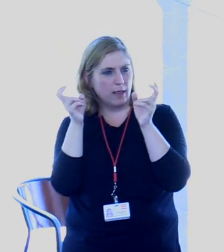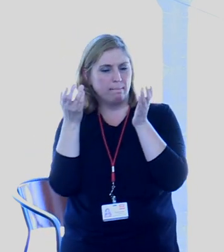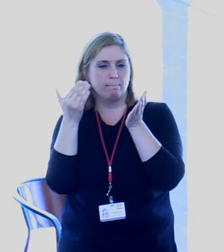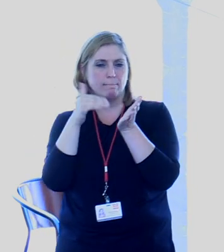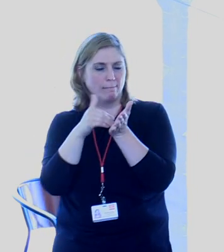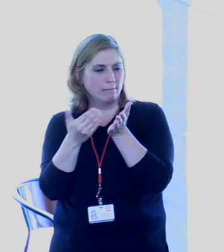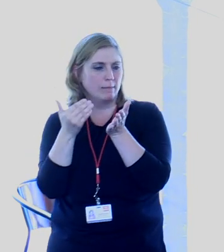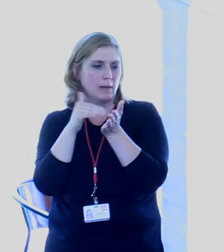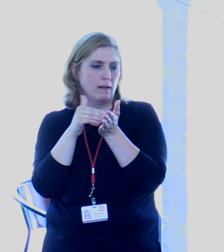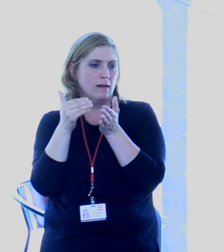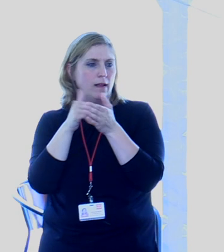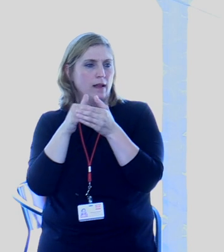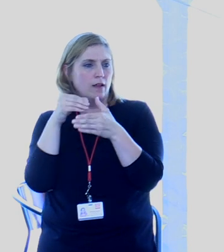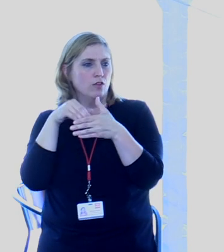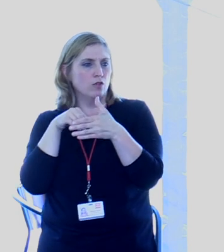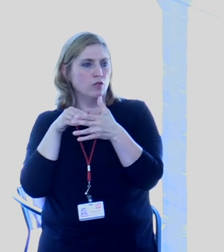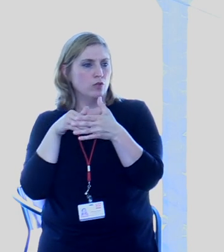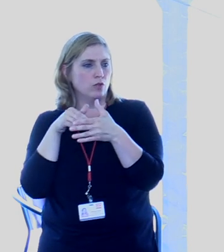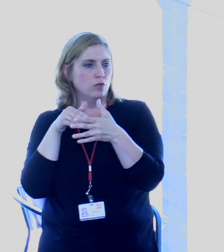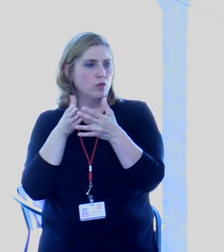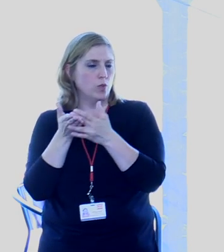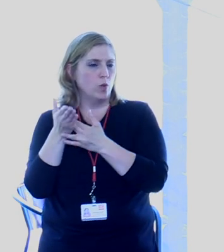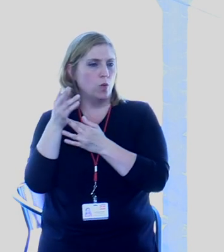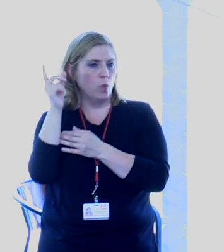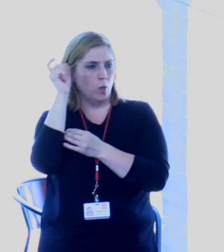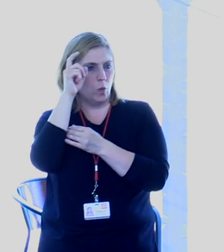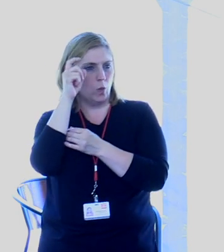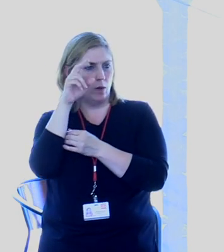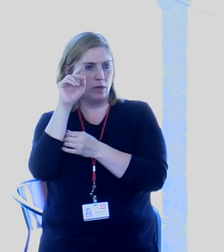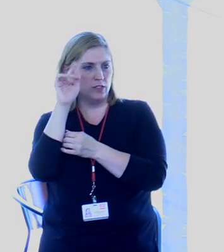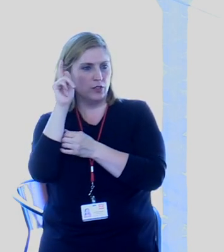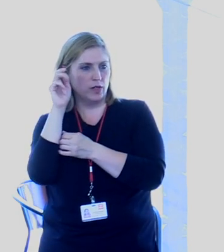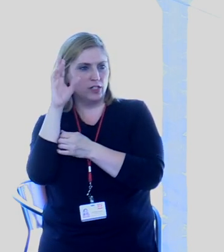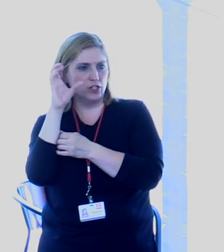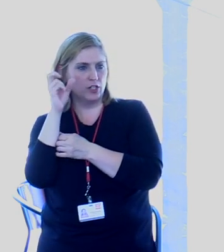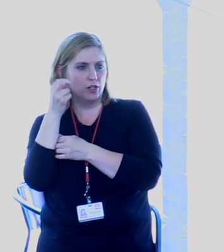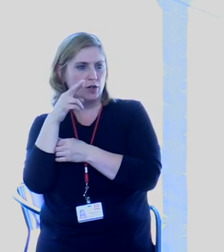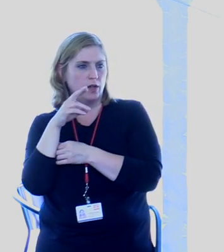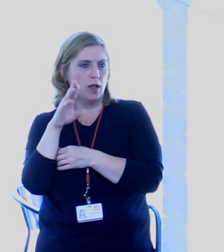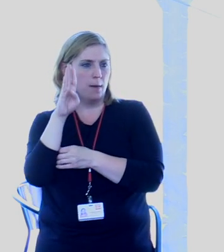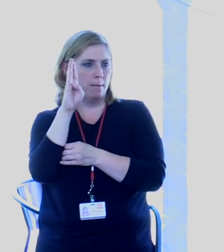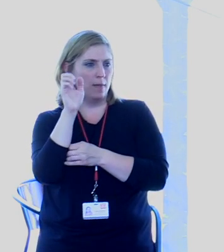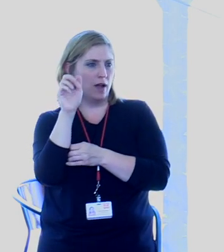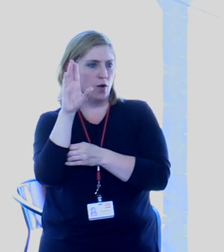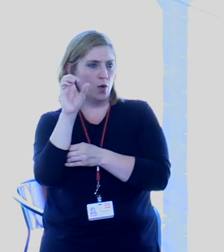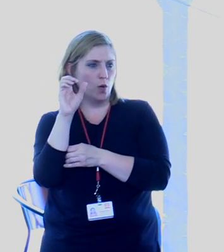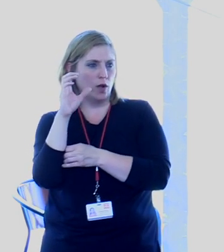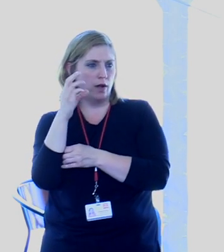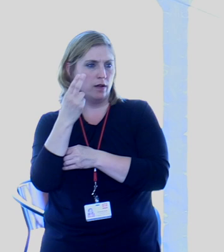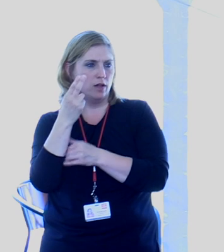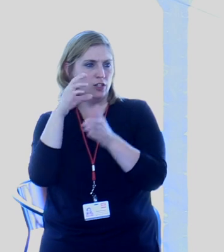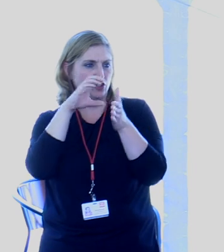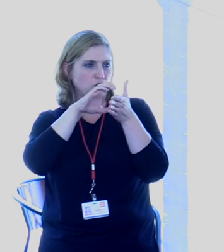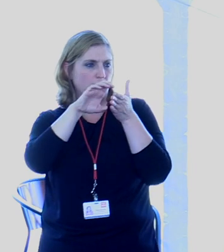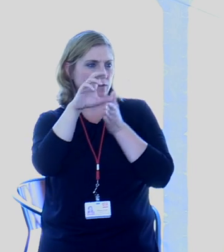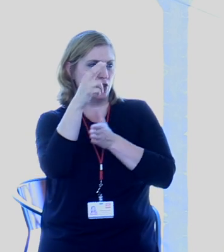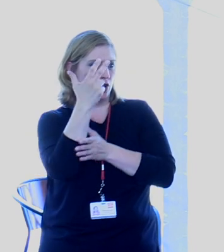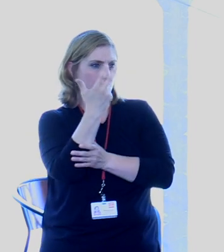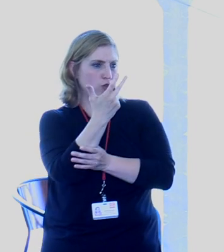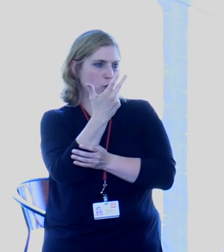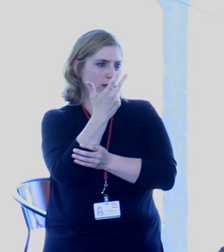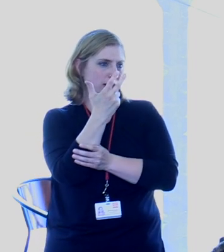recurs through the wisdom literature. It shows up again in the book of Baruch in chapter 3, in